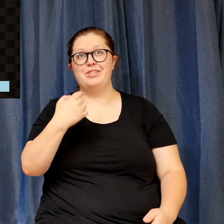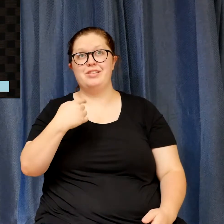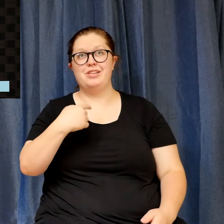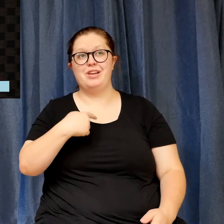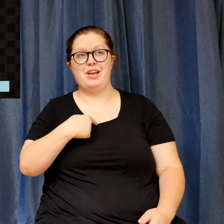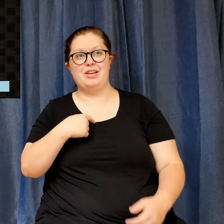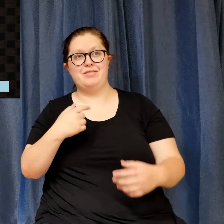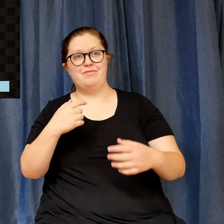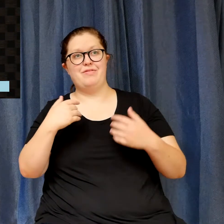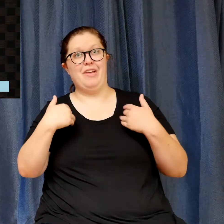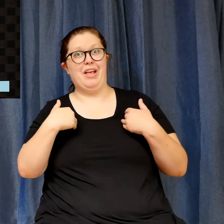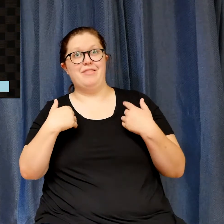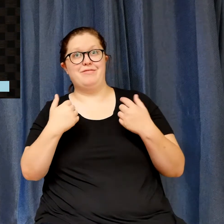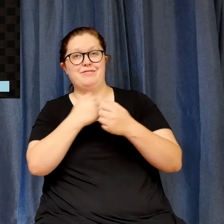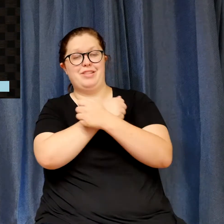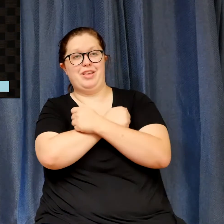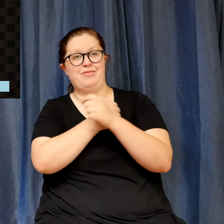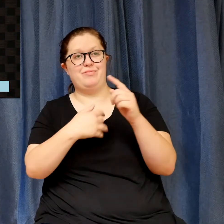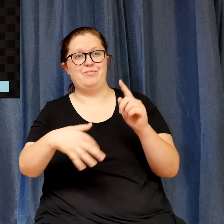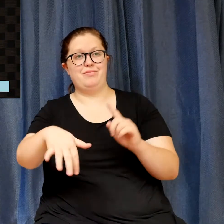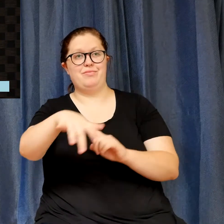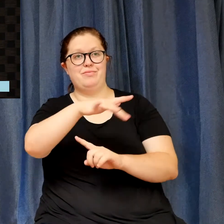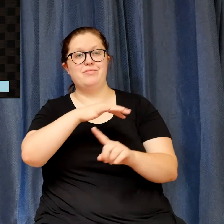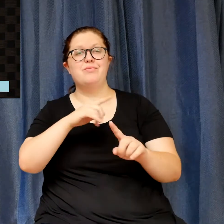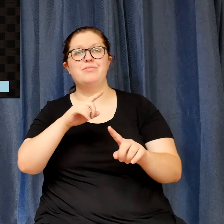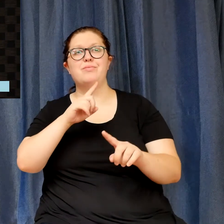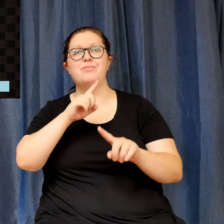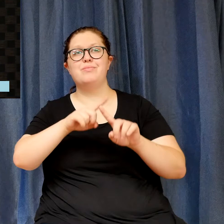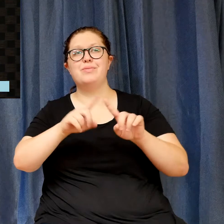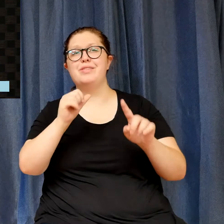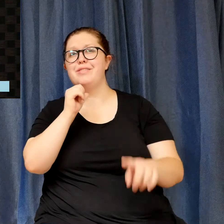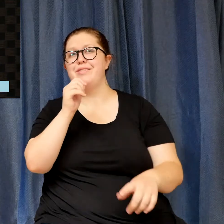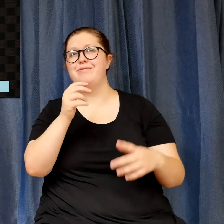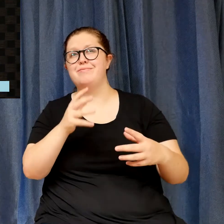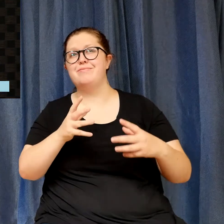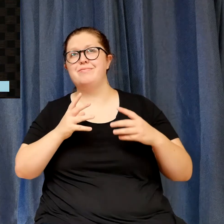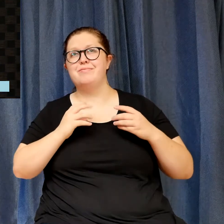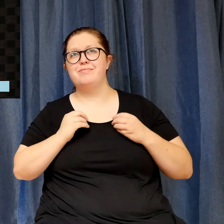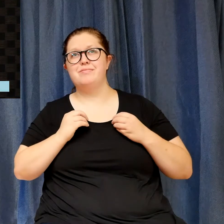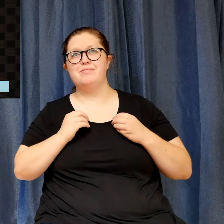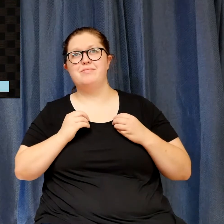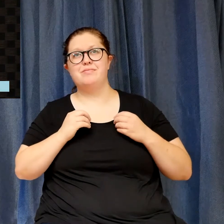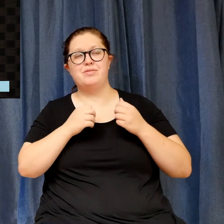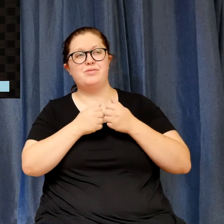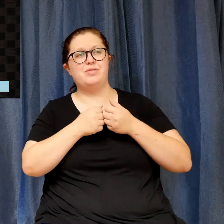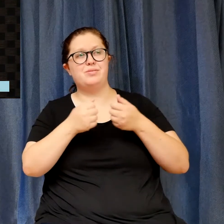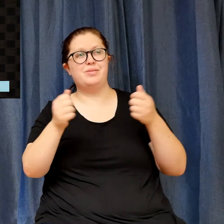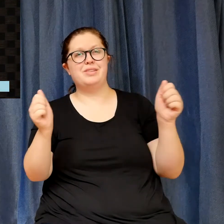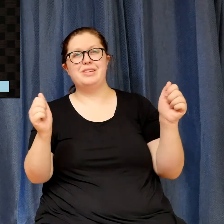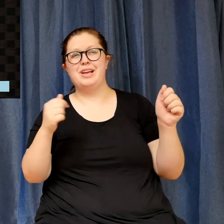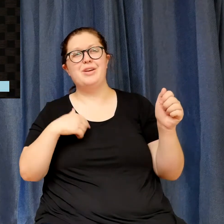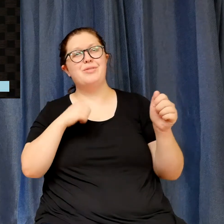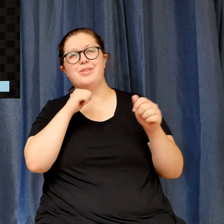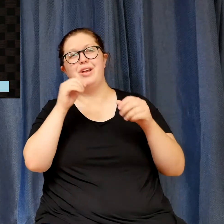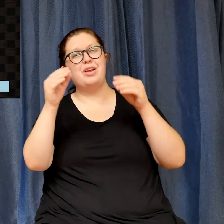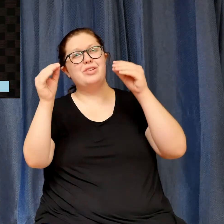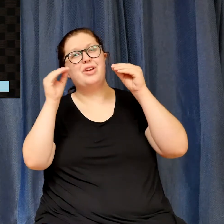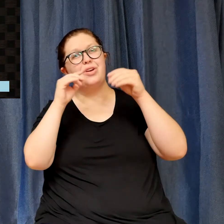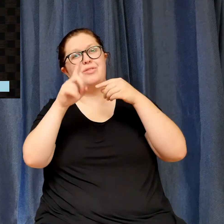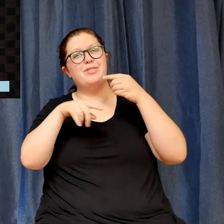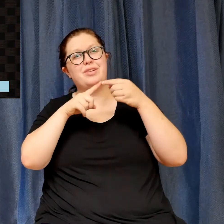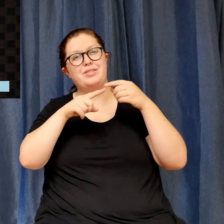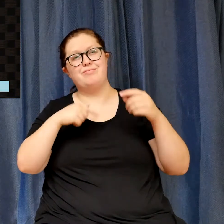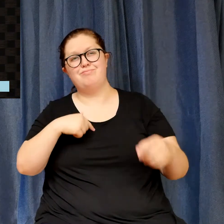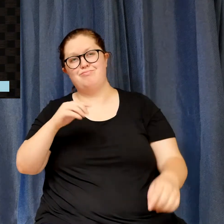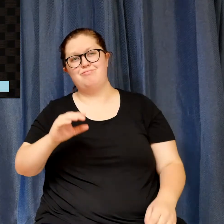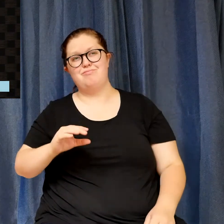love and only drinking with a thimble. You see, vulnerability was not something I was taught as a young